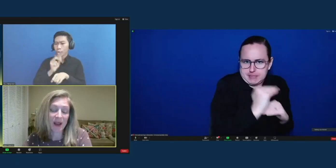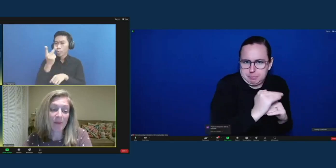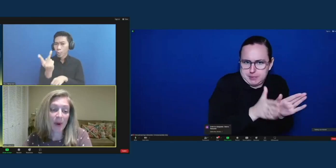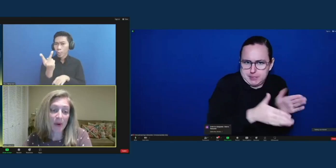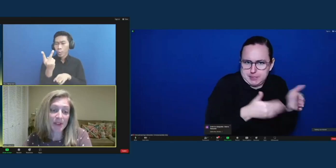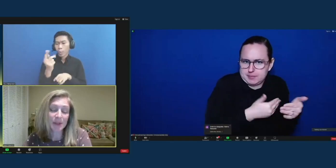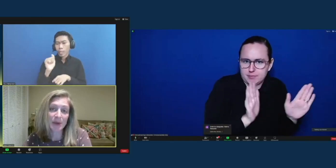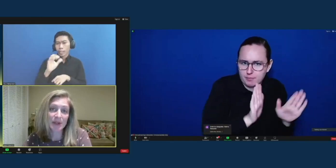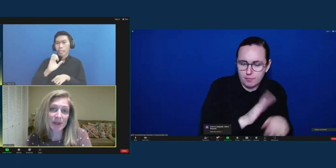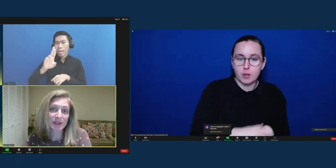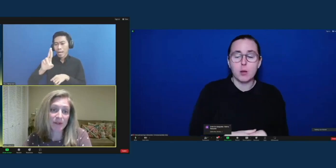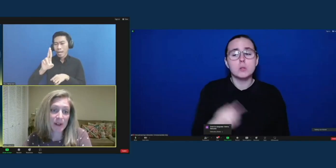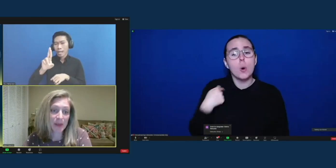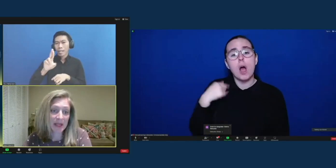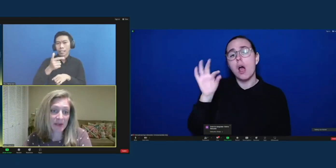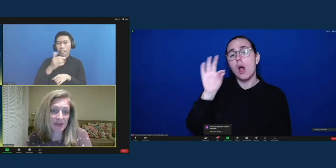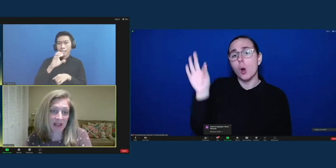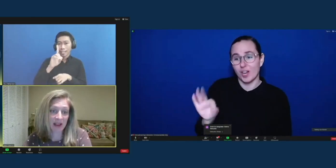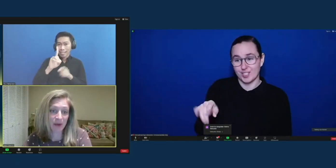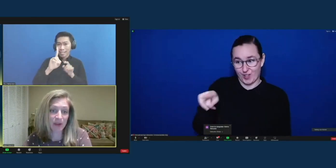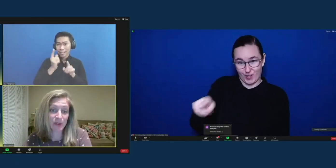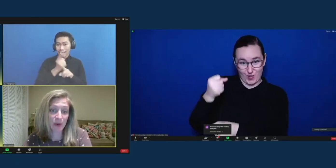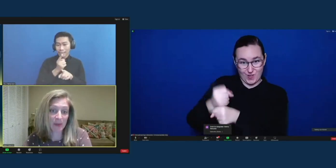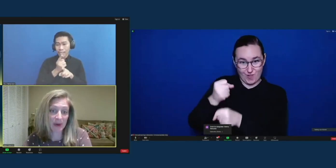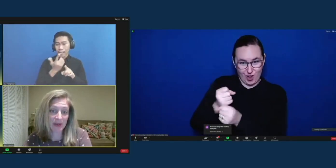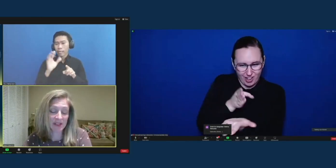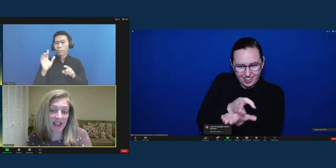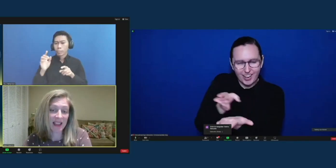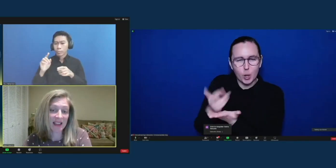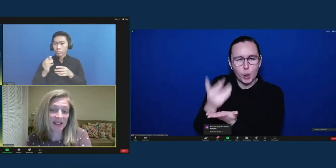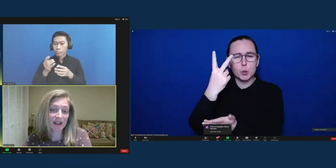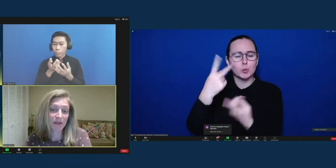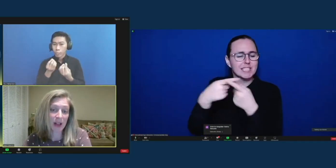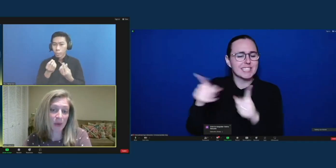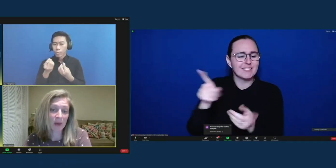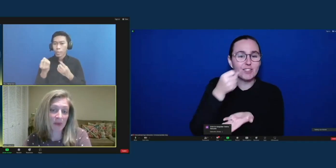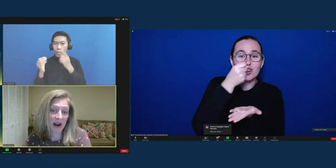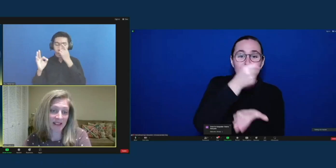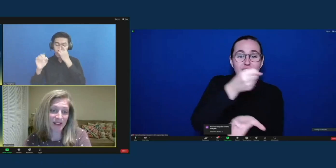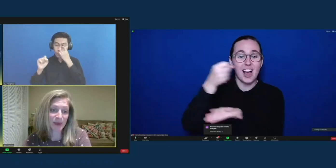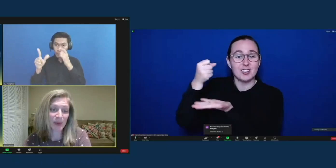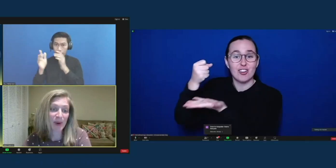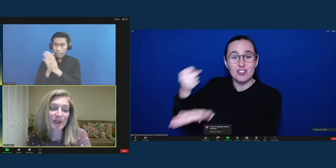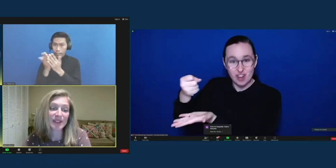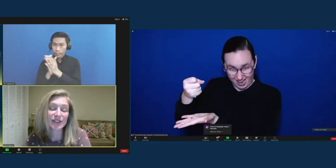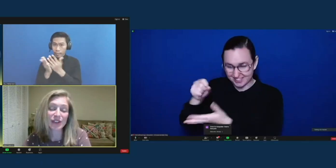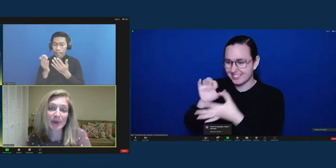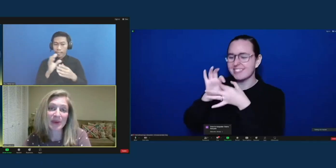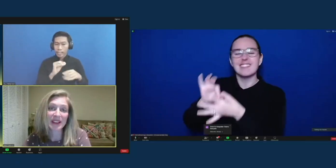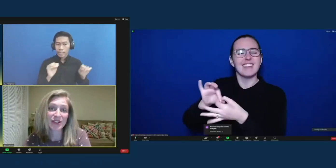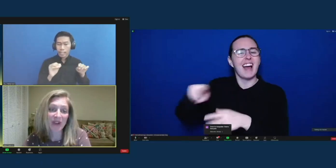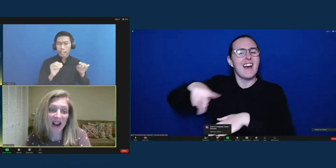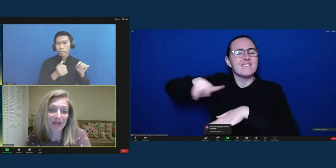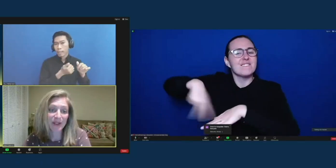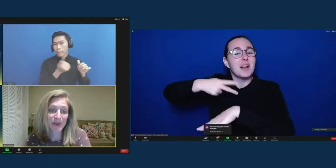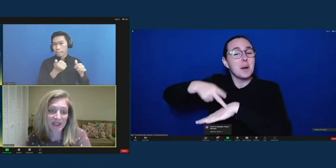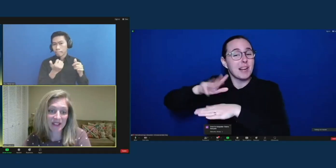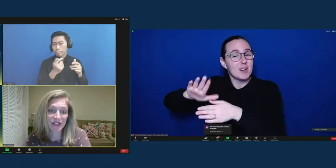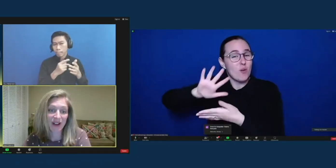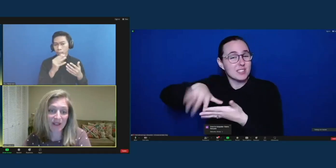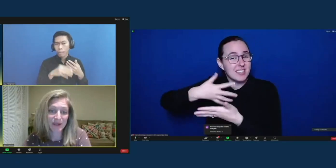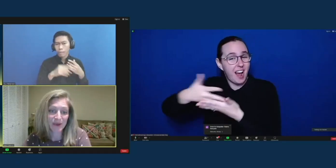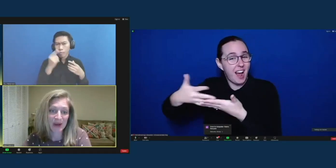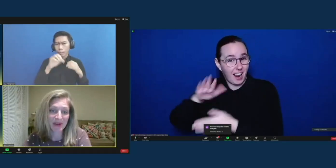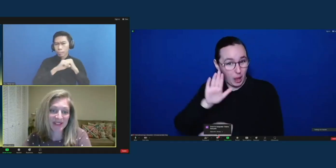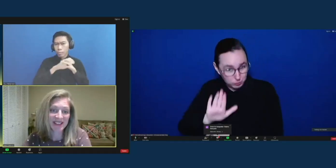awards, both to produce Filipino Sign Language storybooks and a follow-on prize to promote, distribute, and drive